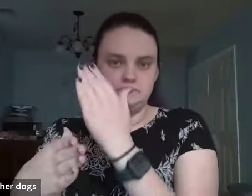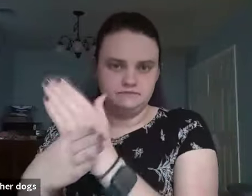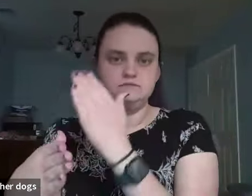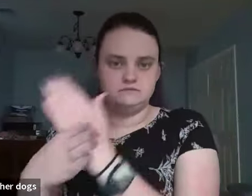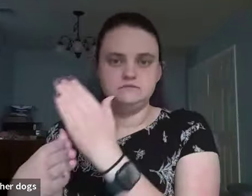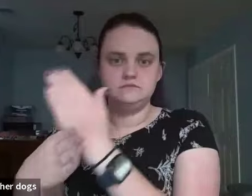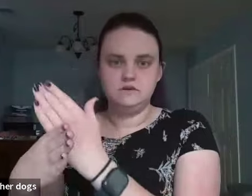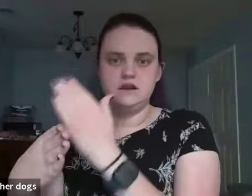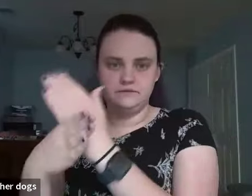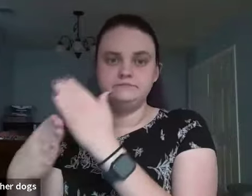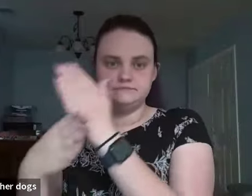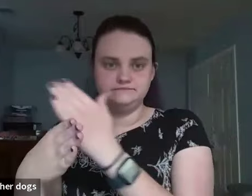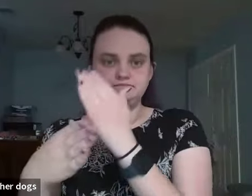me. Okay?